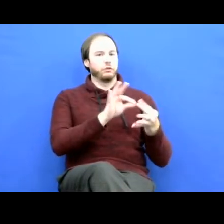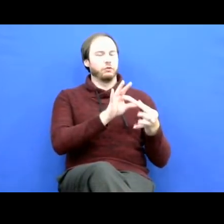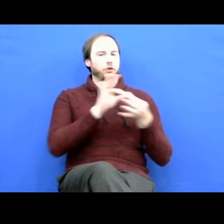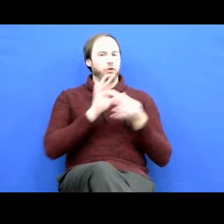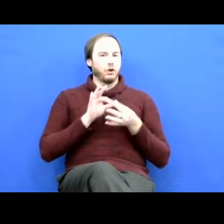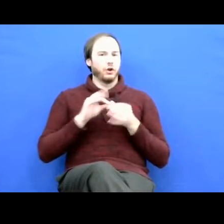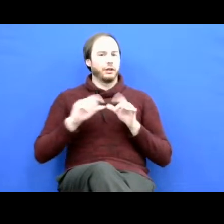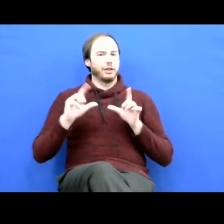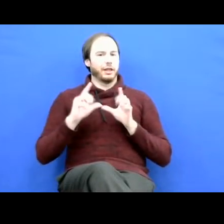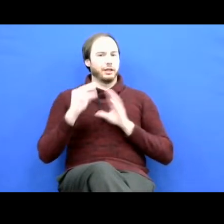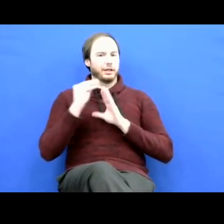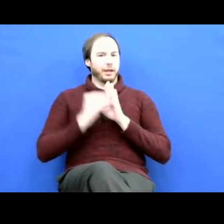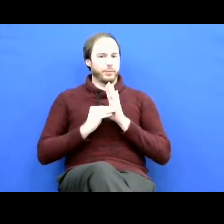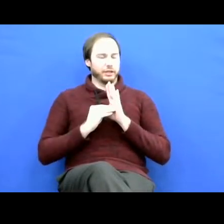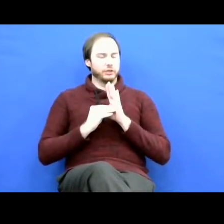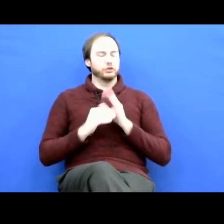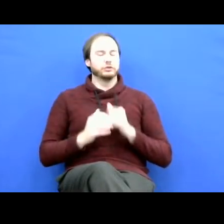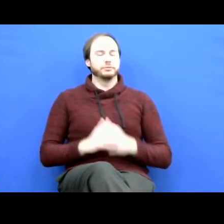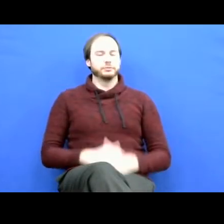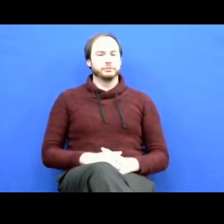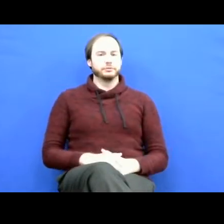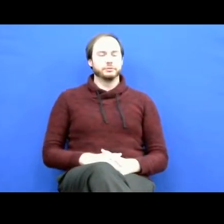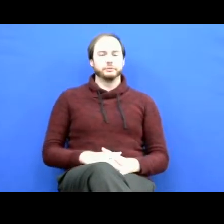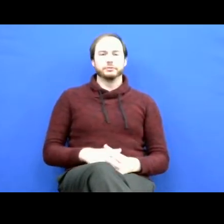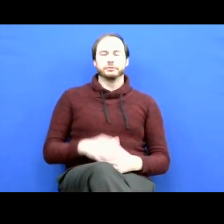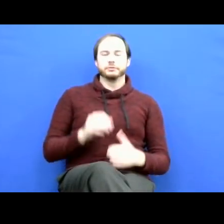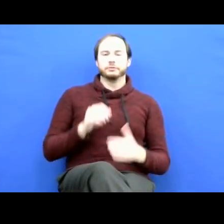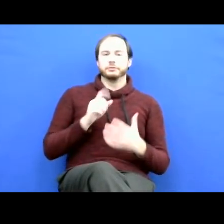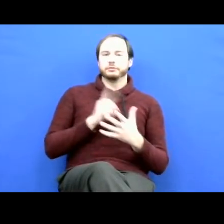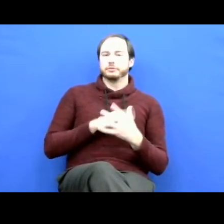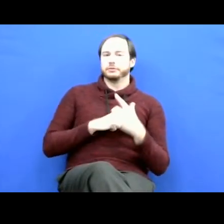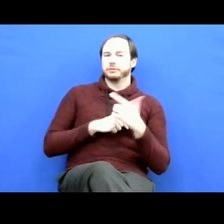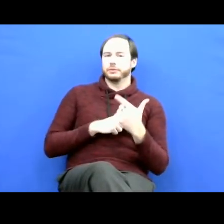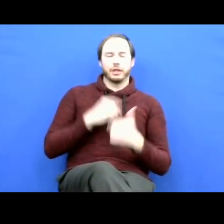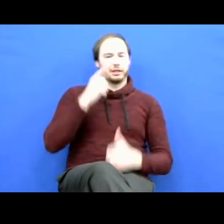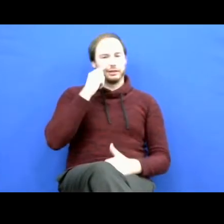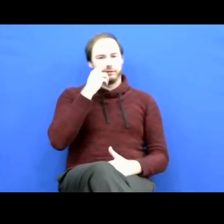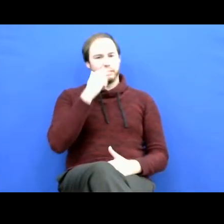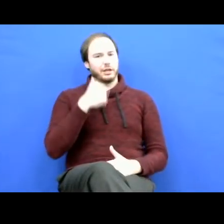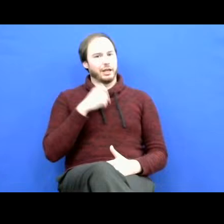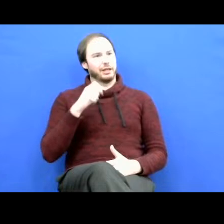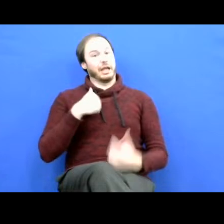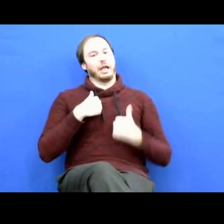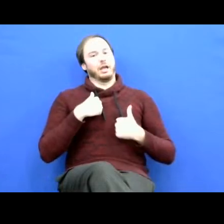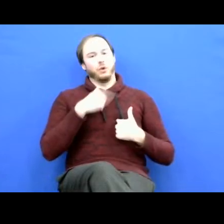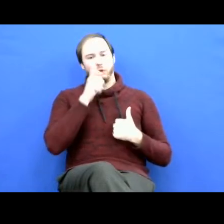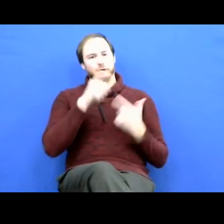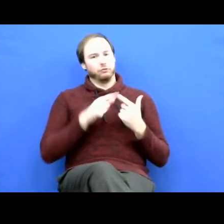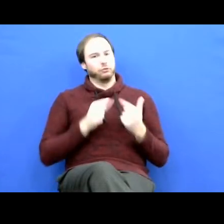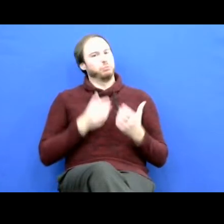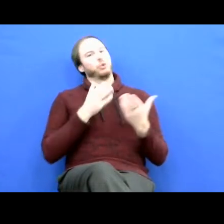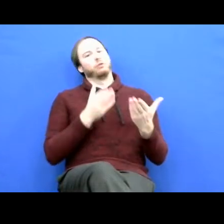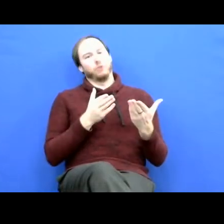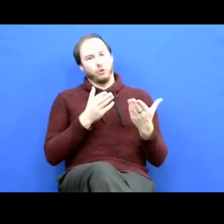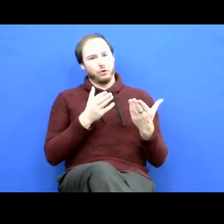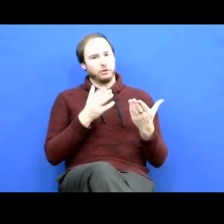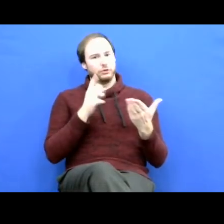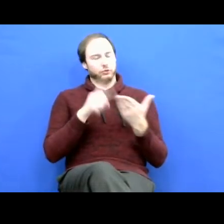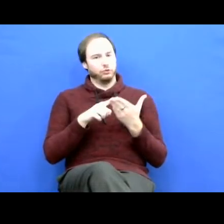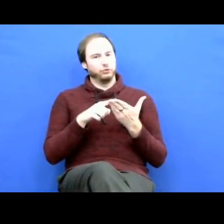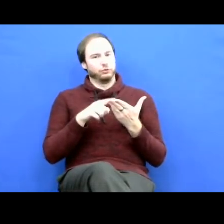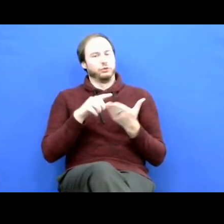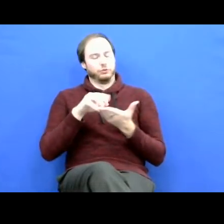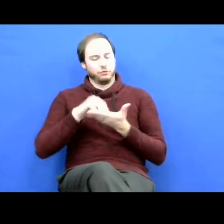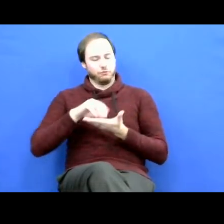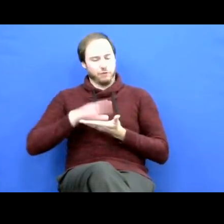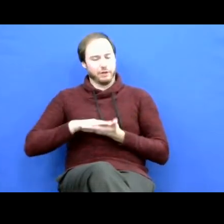cannabis license application. Seconded. I always find it funny when I'm putting forth a motion to ratify my